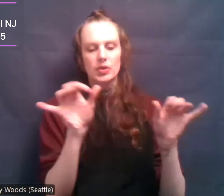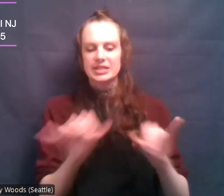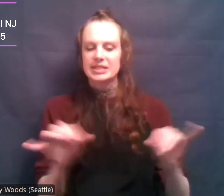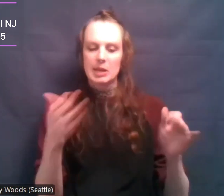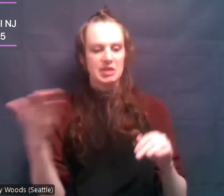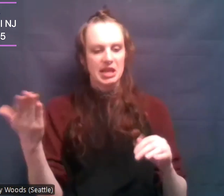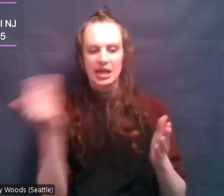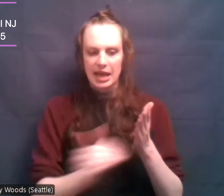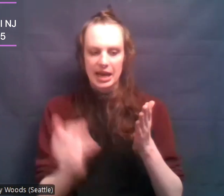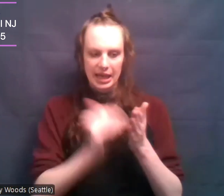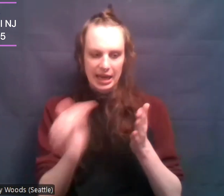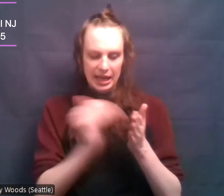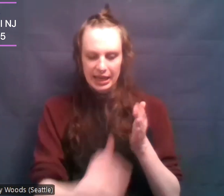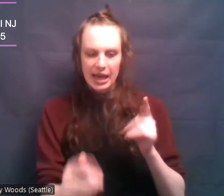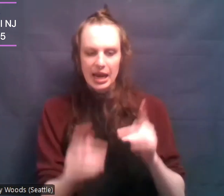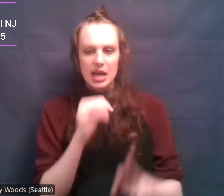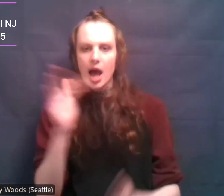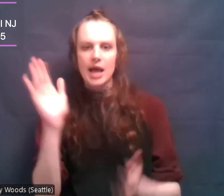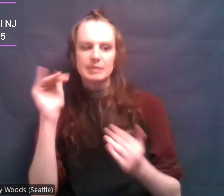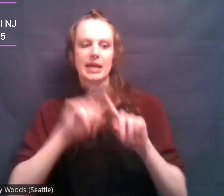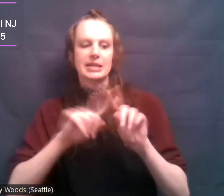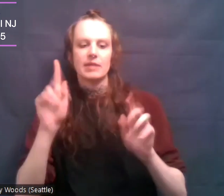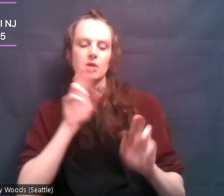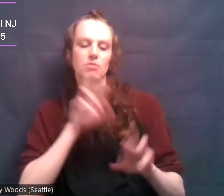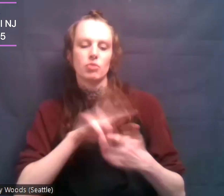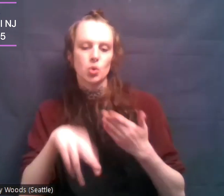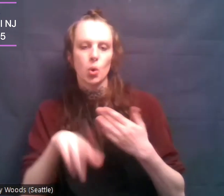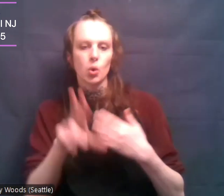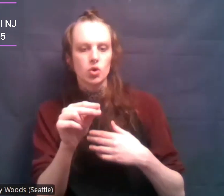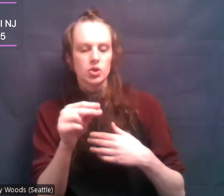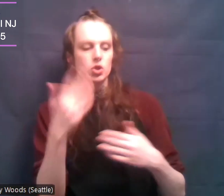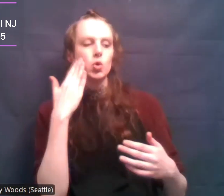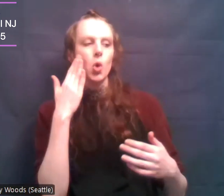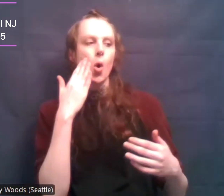same result's coming and just being fine with it, just being complacent.